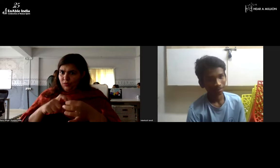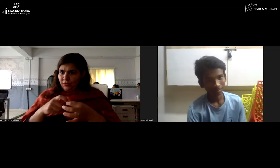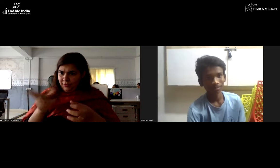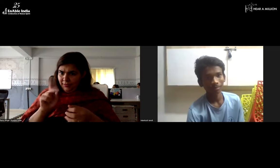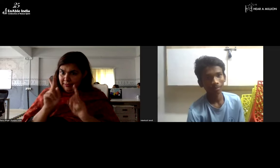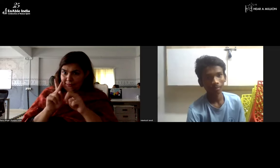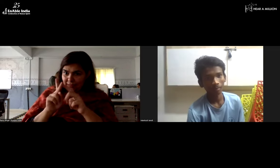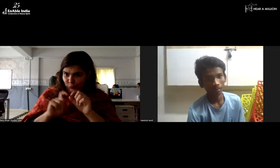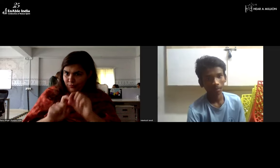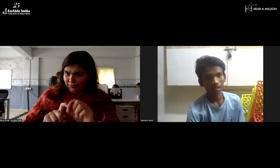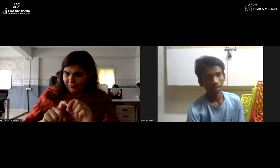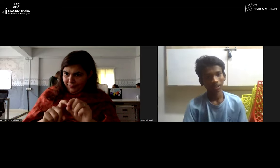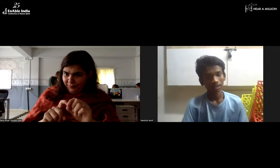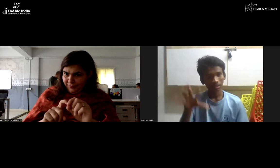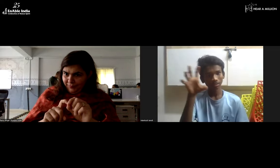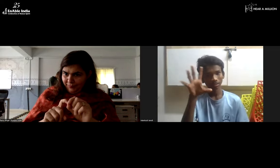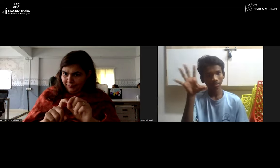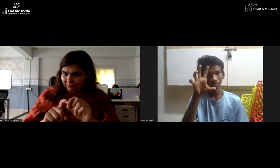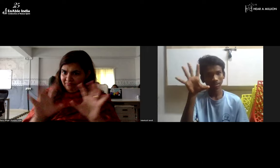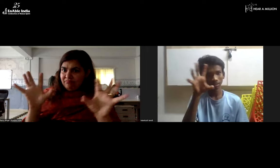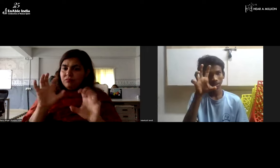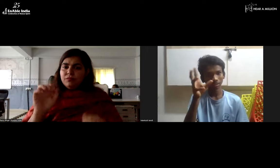Yeah, so when